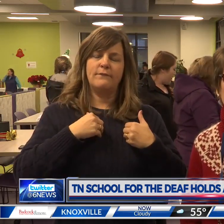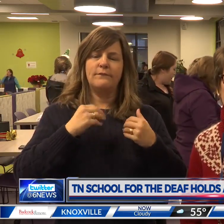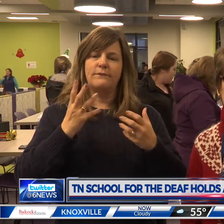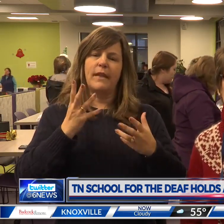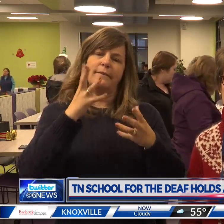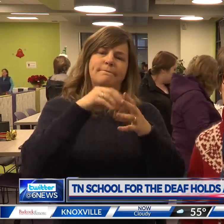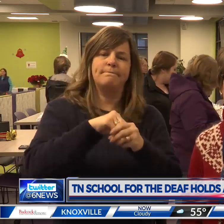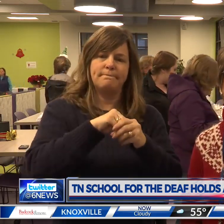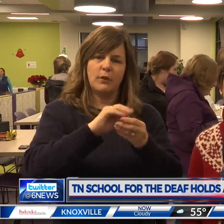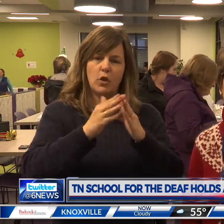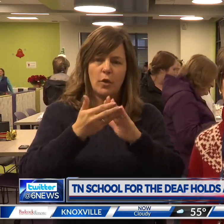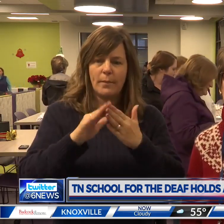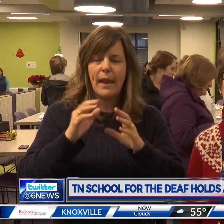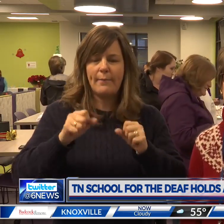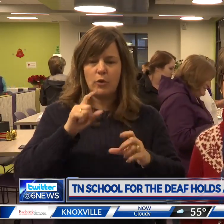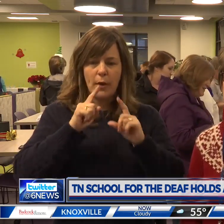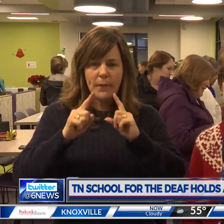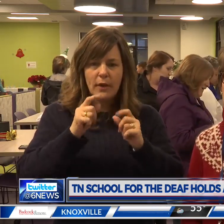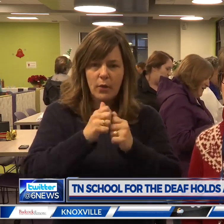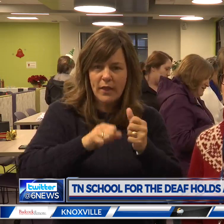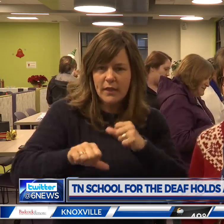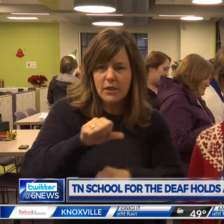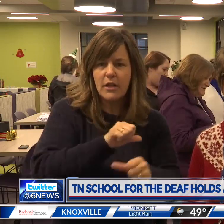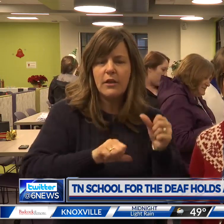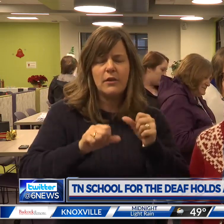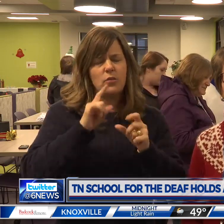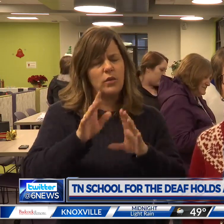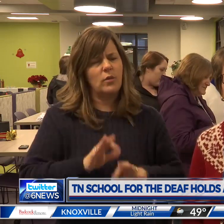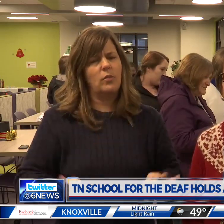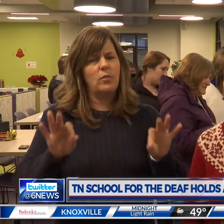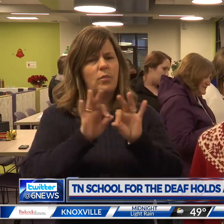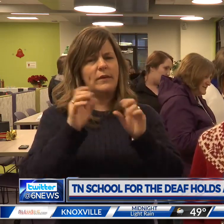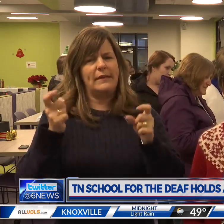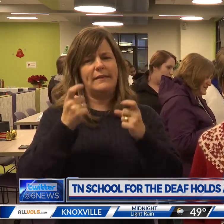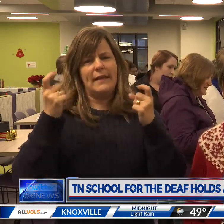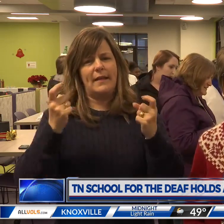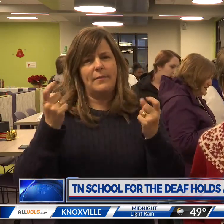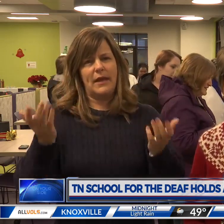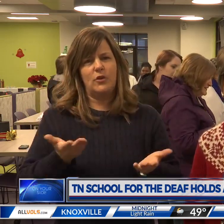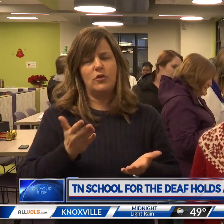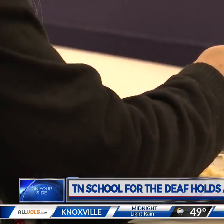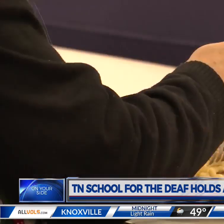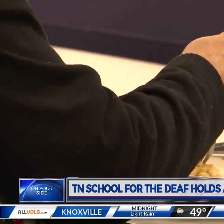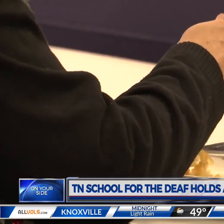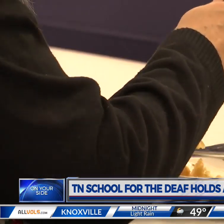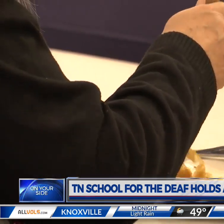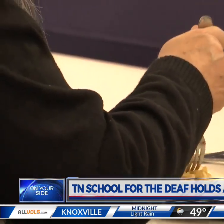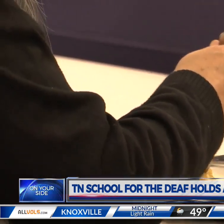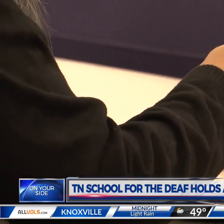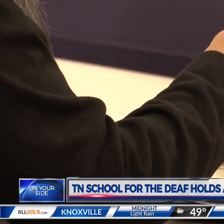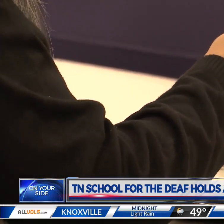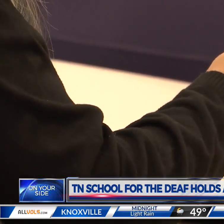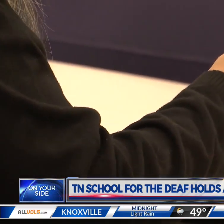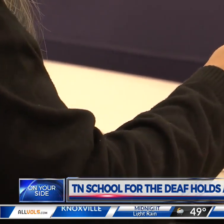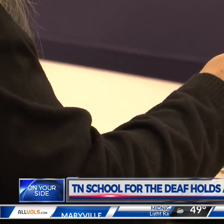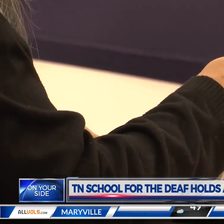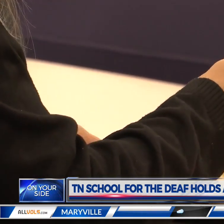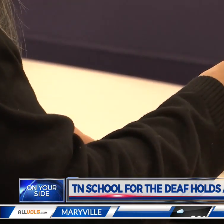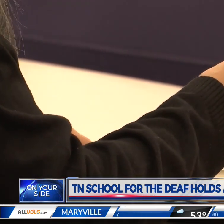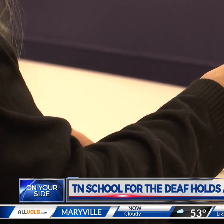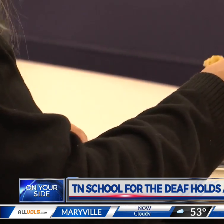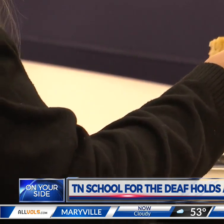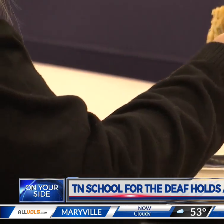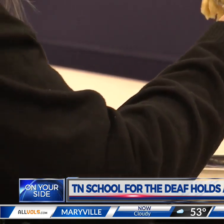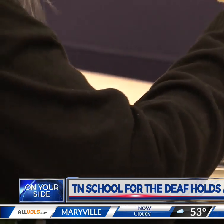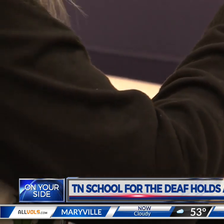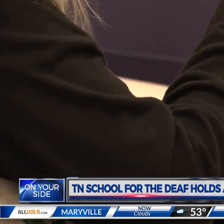communicate and it's so important for us to celebrate the presence of this school in Knoxville. Not only were pancakes and sausage on